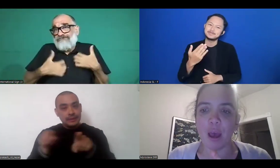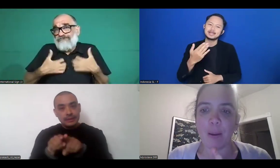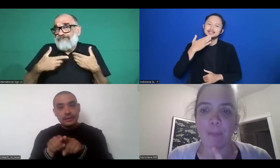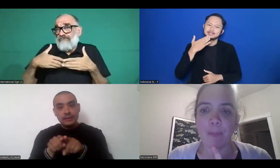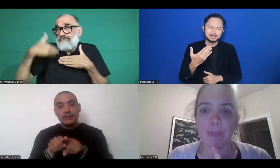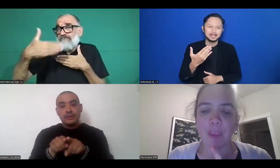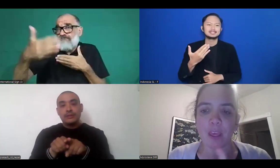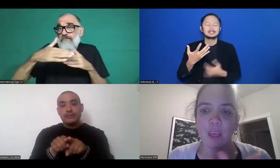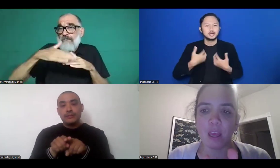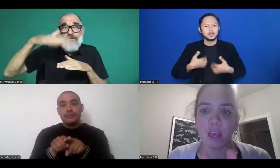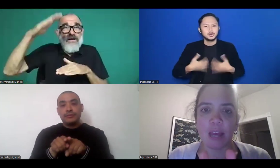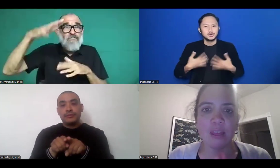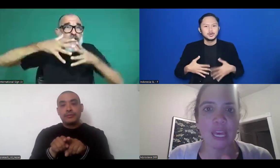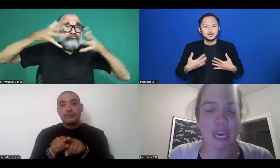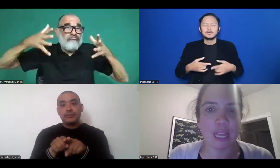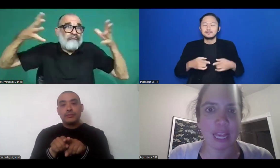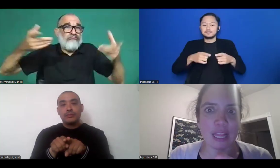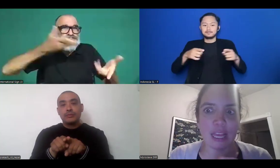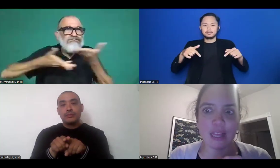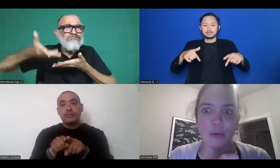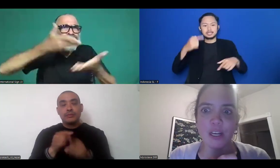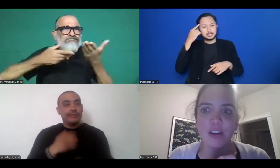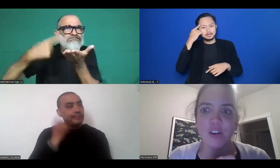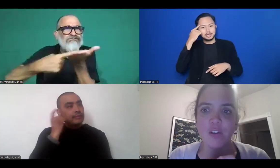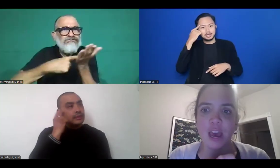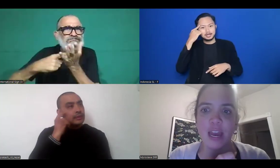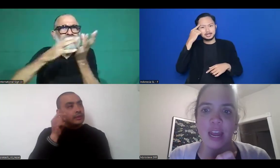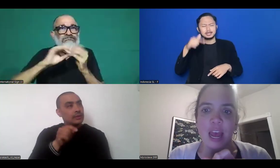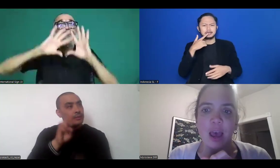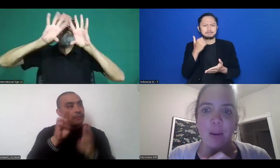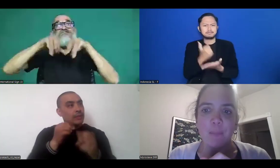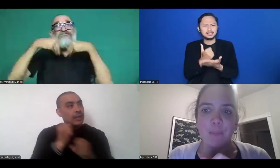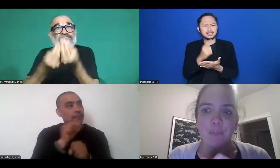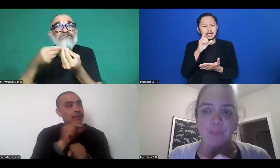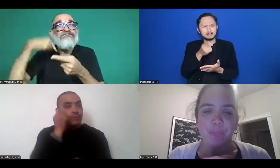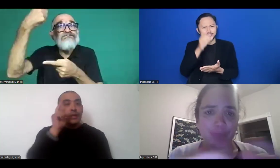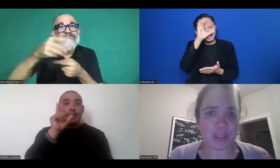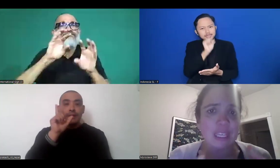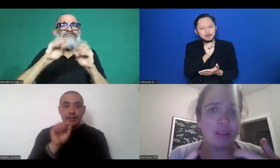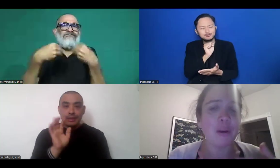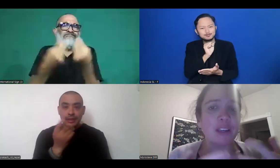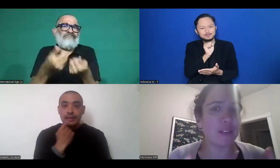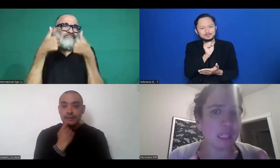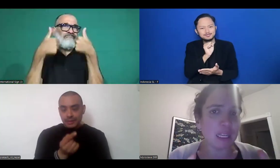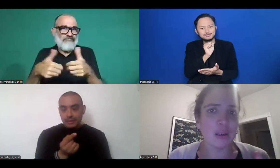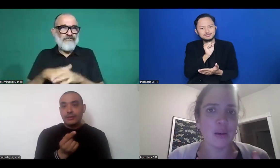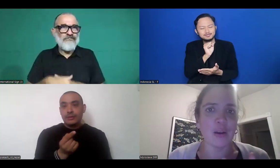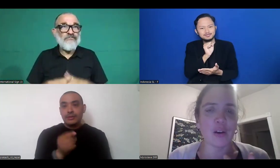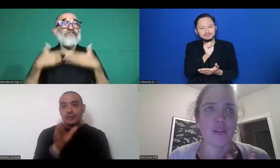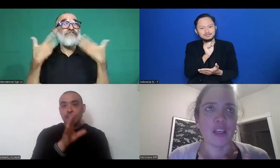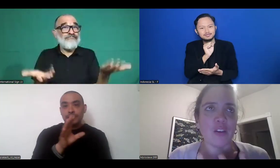also, I think it's important to note that I guess we want to